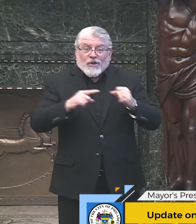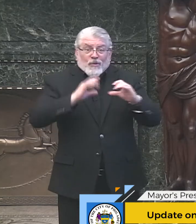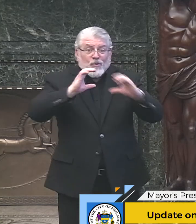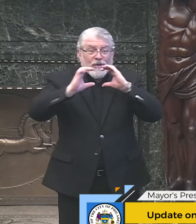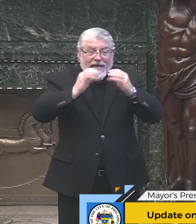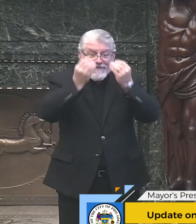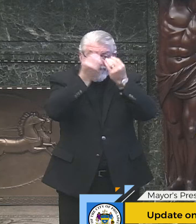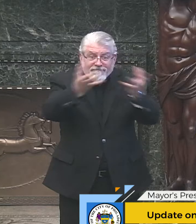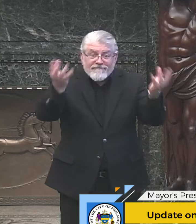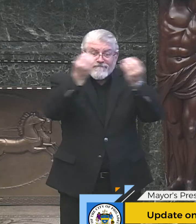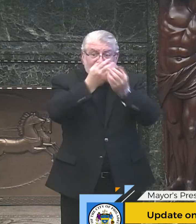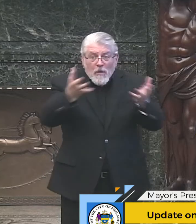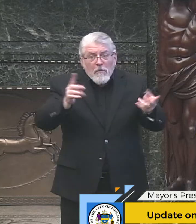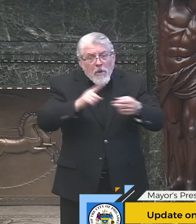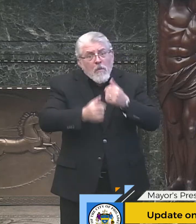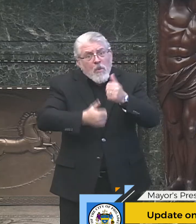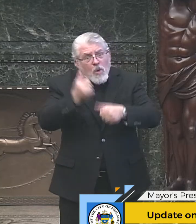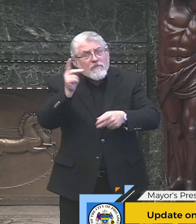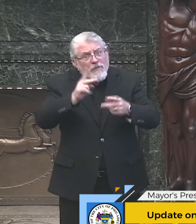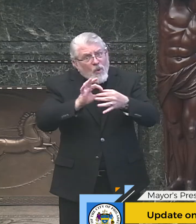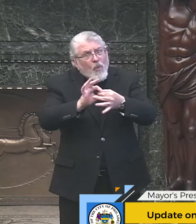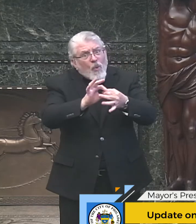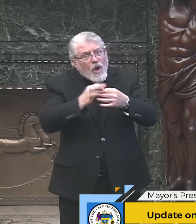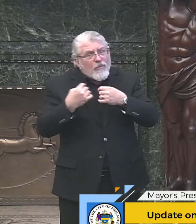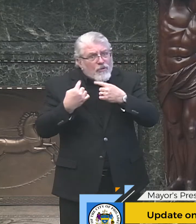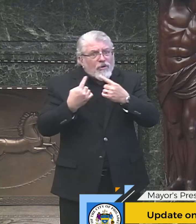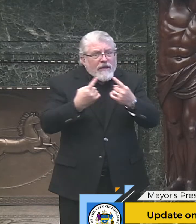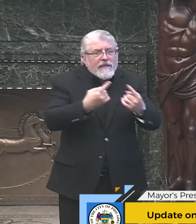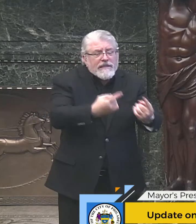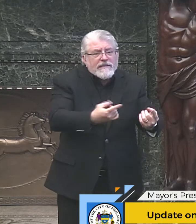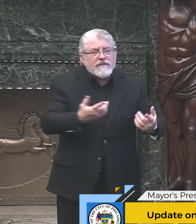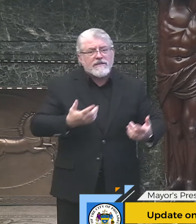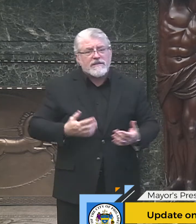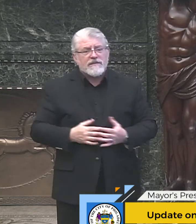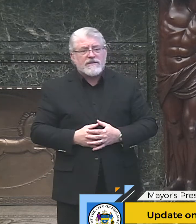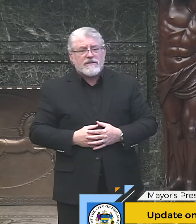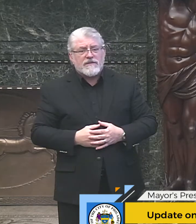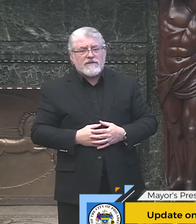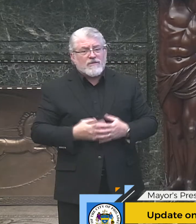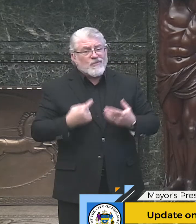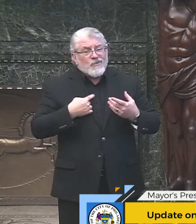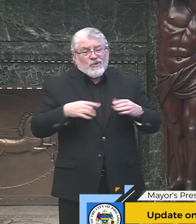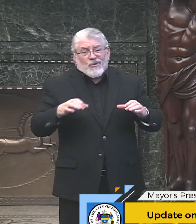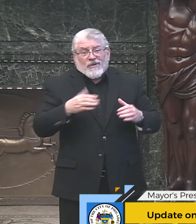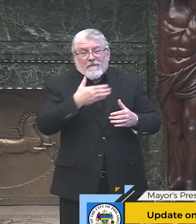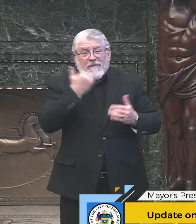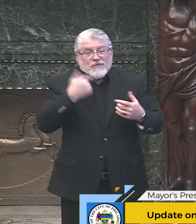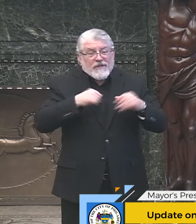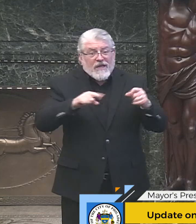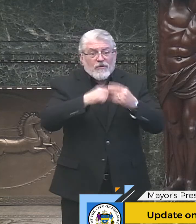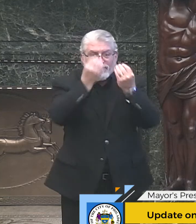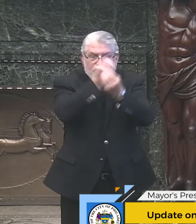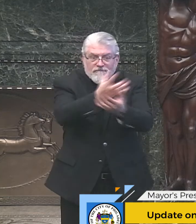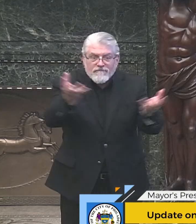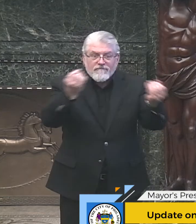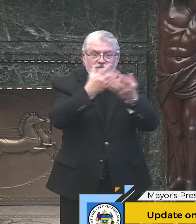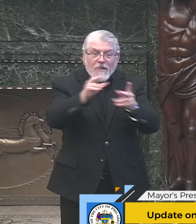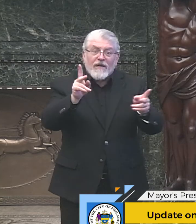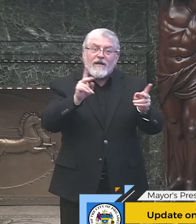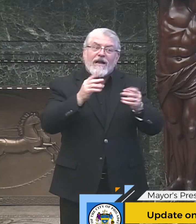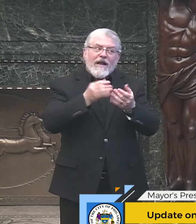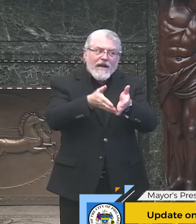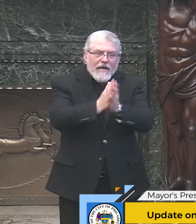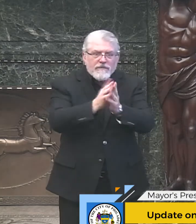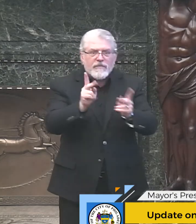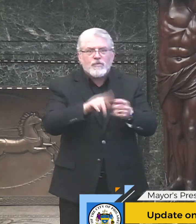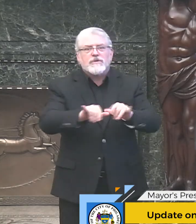And we're doing our best to keep people informed and to keep them at home. Okay, thanks very much. That's all I got.